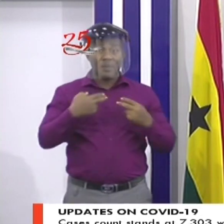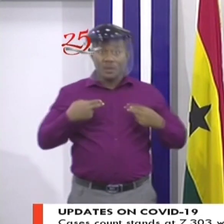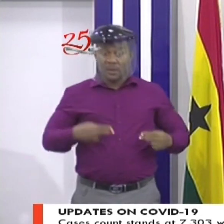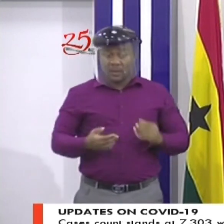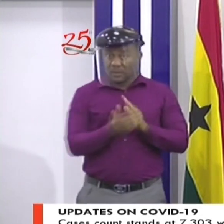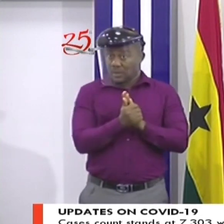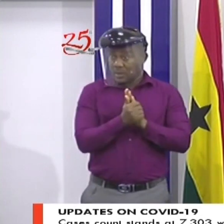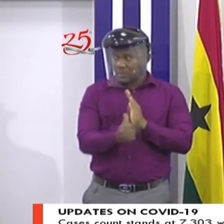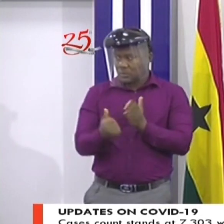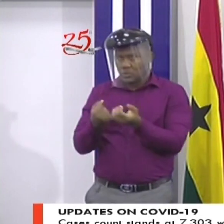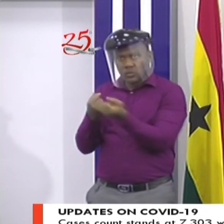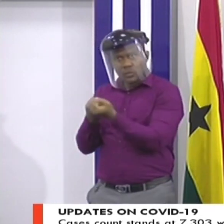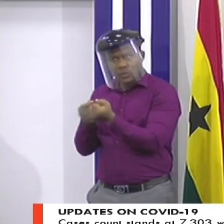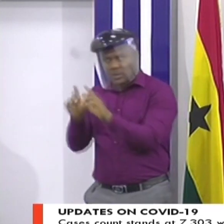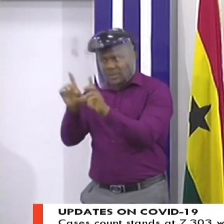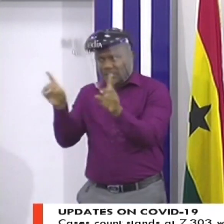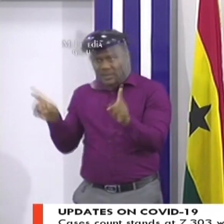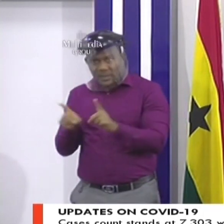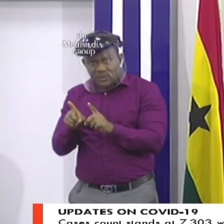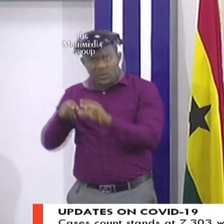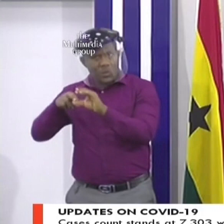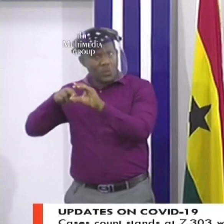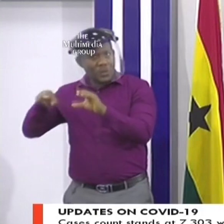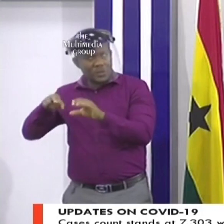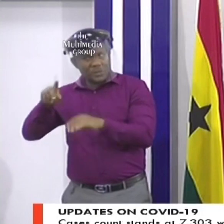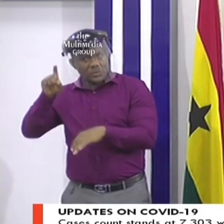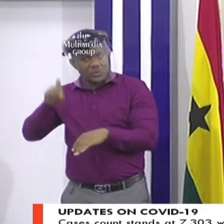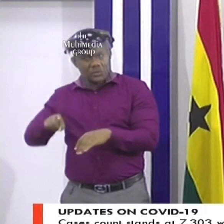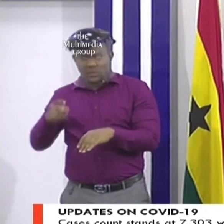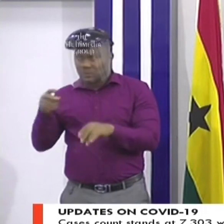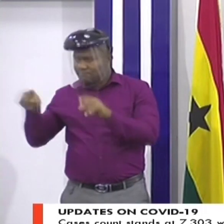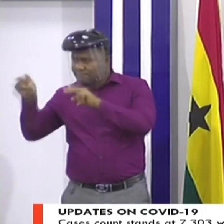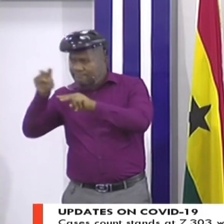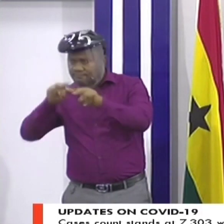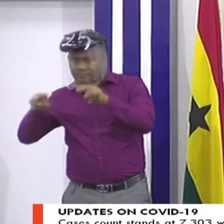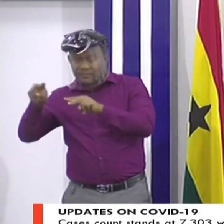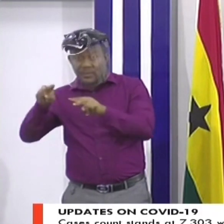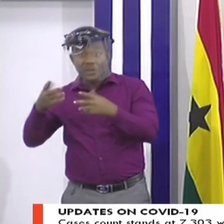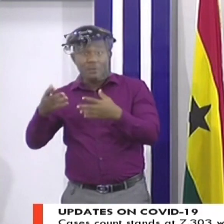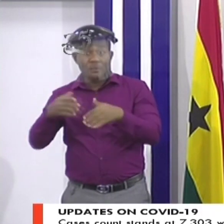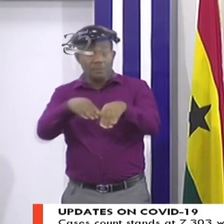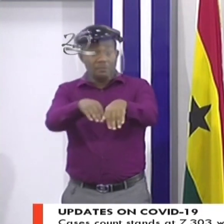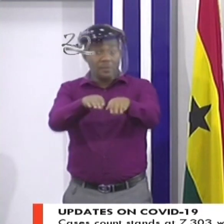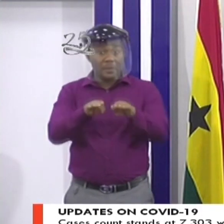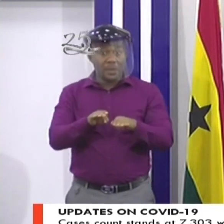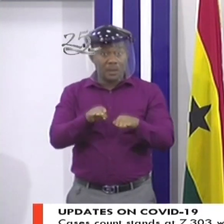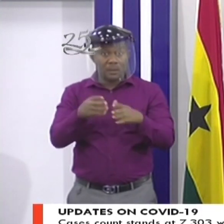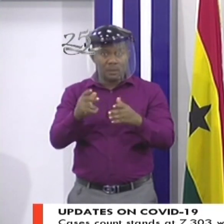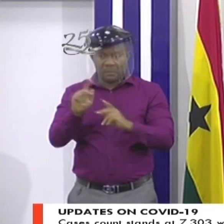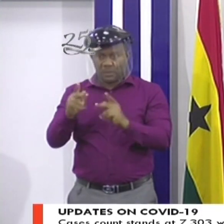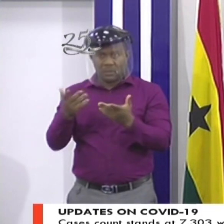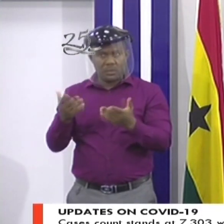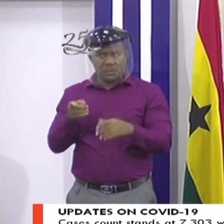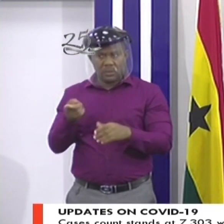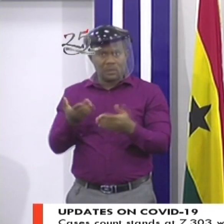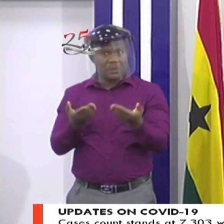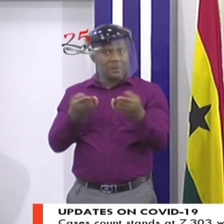districts, regions, to make sure that they supervise the burial of people